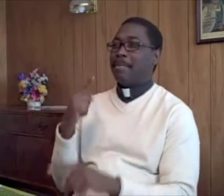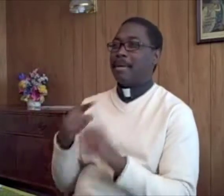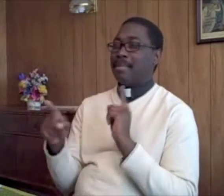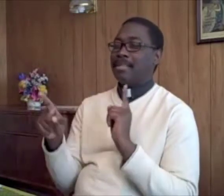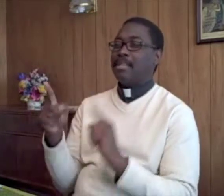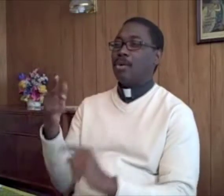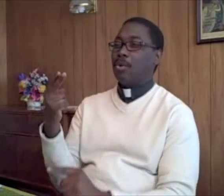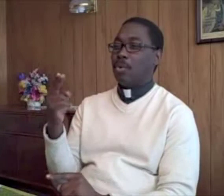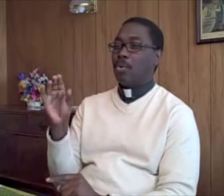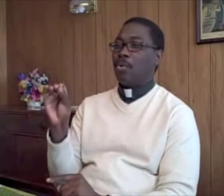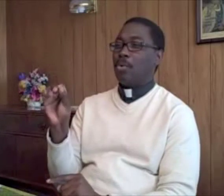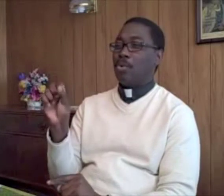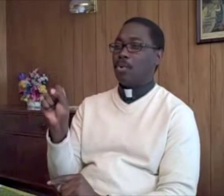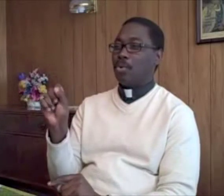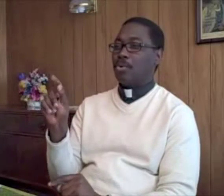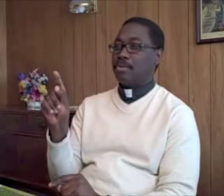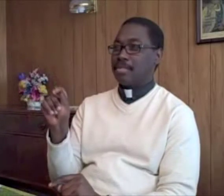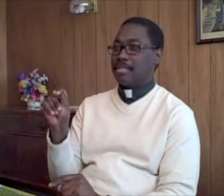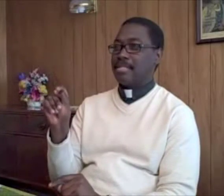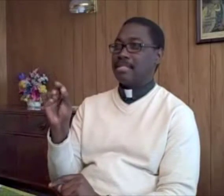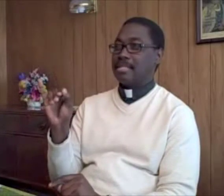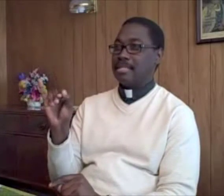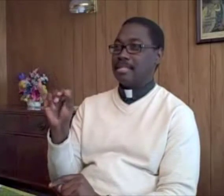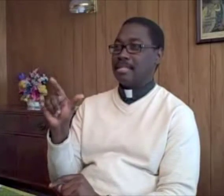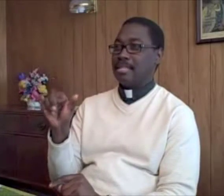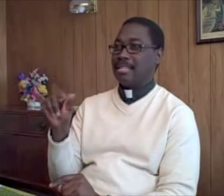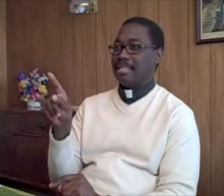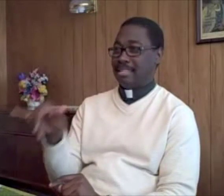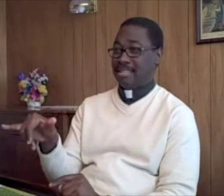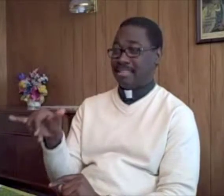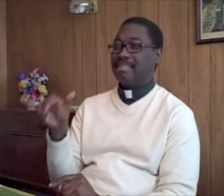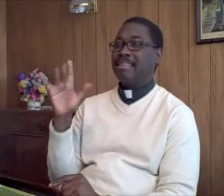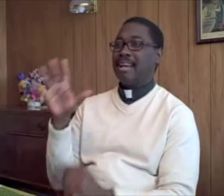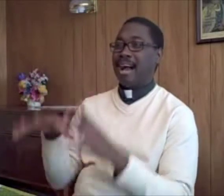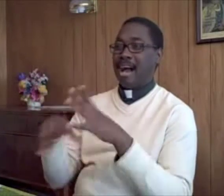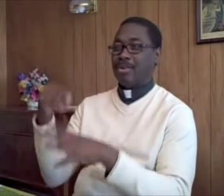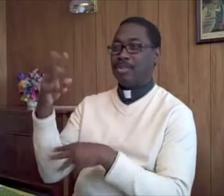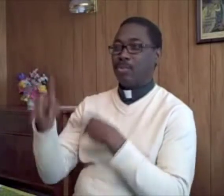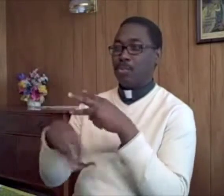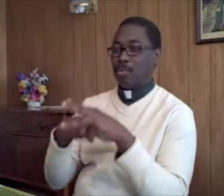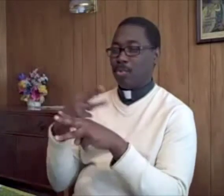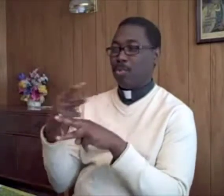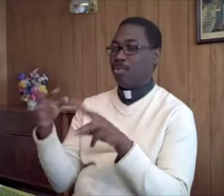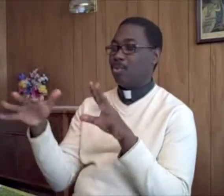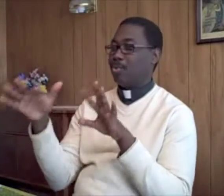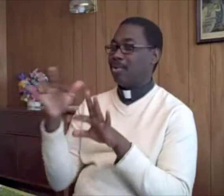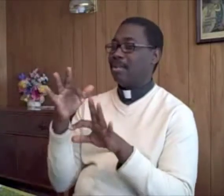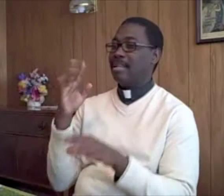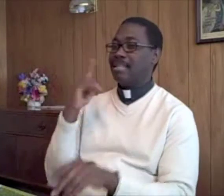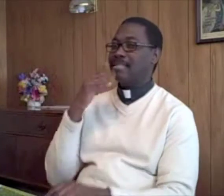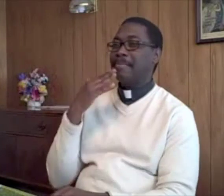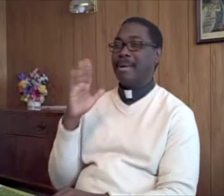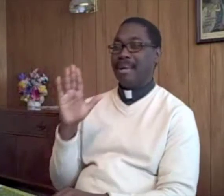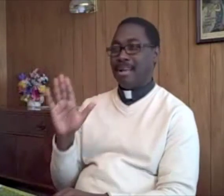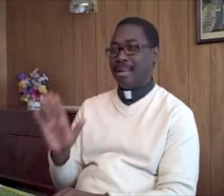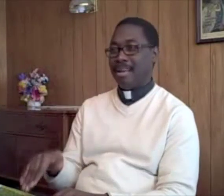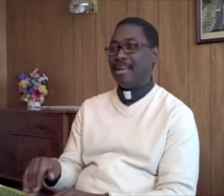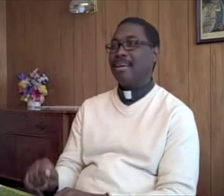many people love priests, but there does tend to be a lot of hostility against us out there in the world,